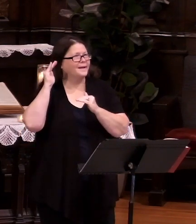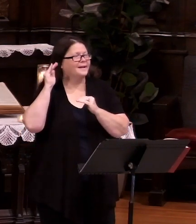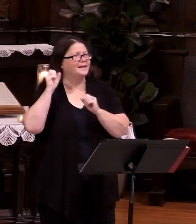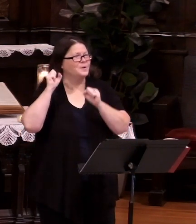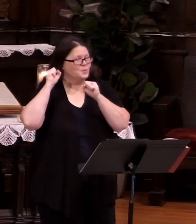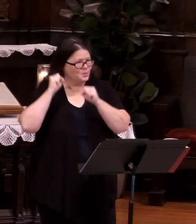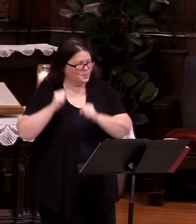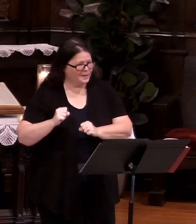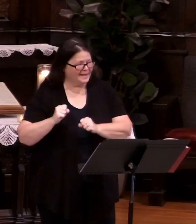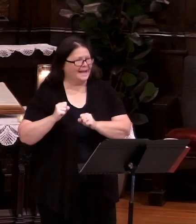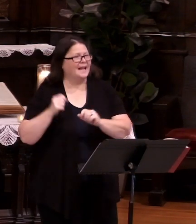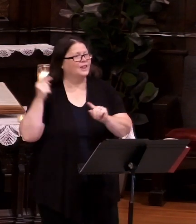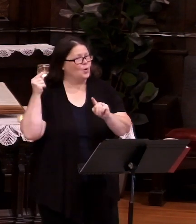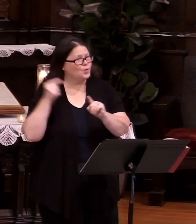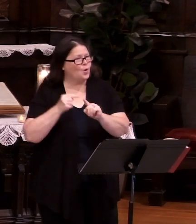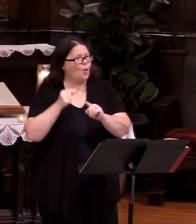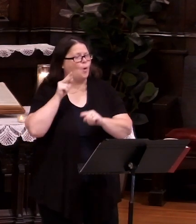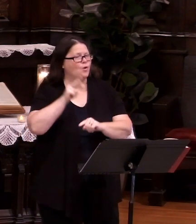They have 100 backpacks